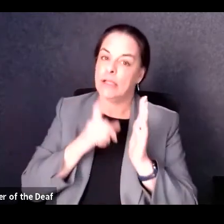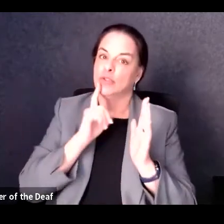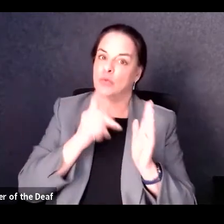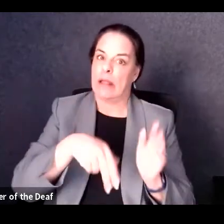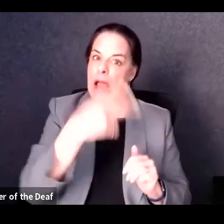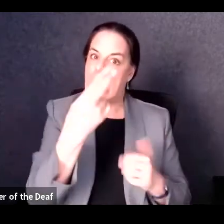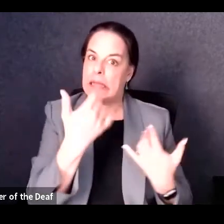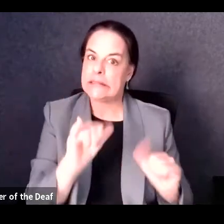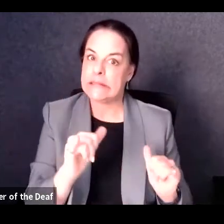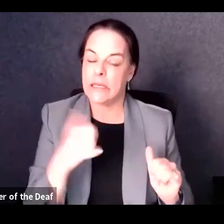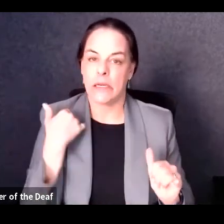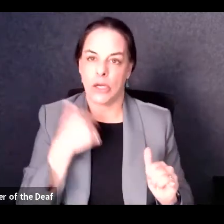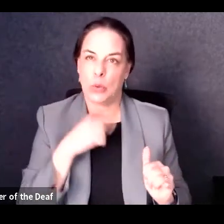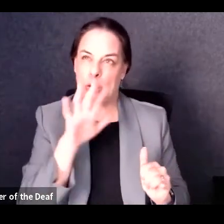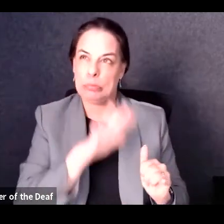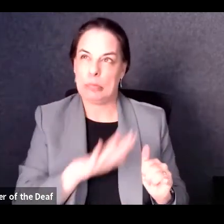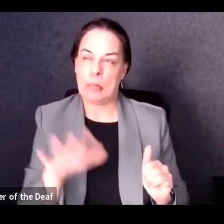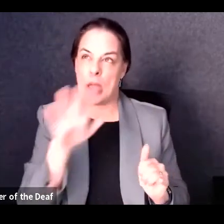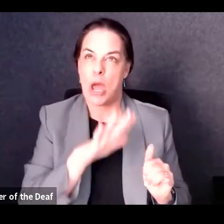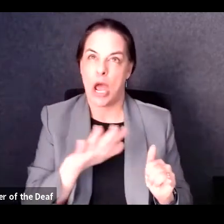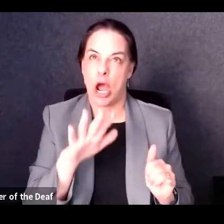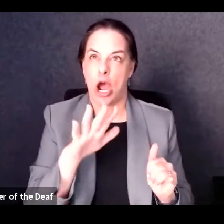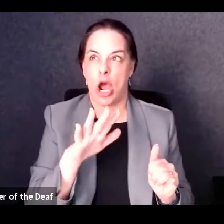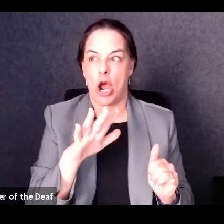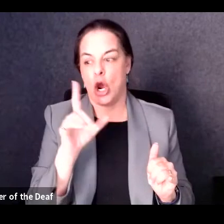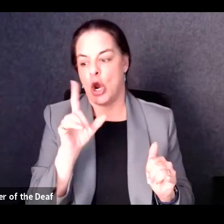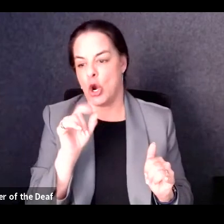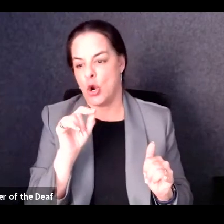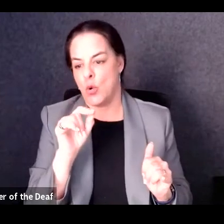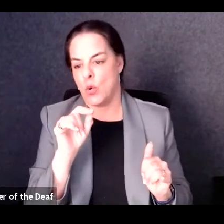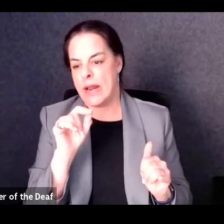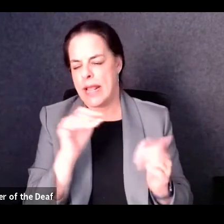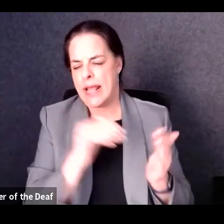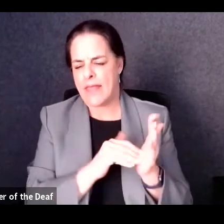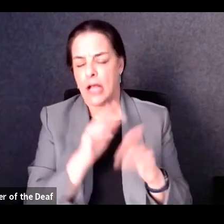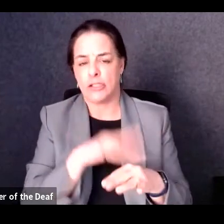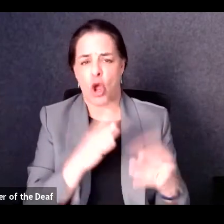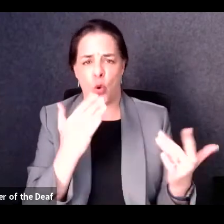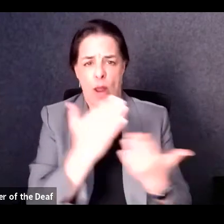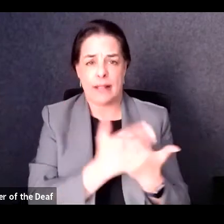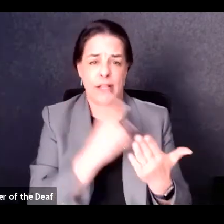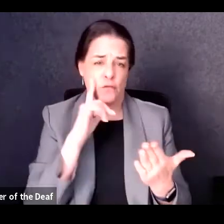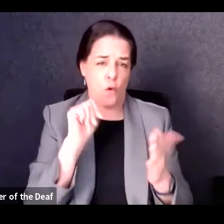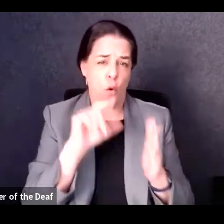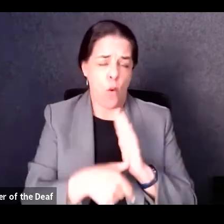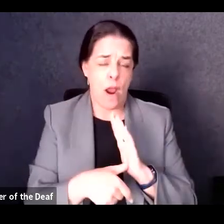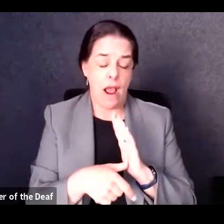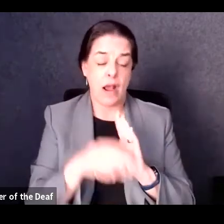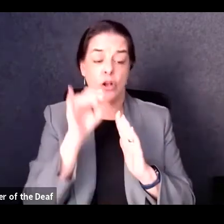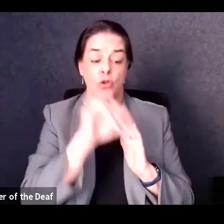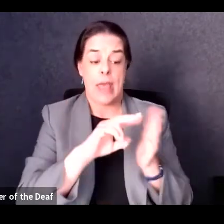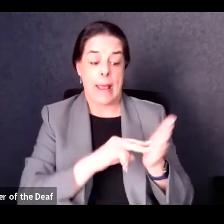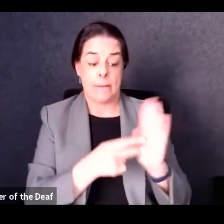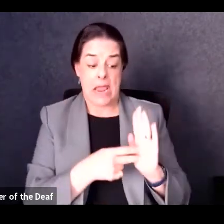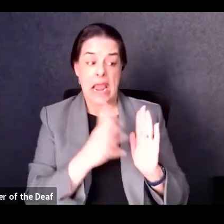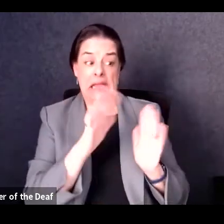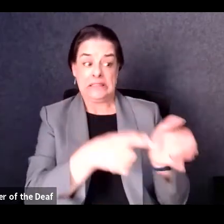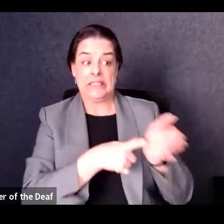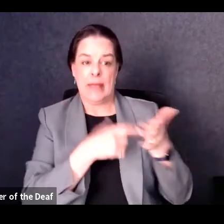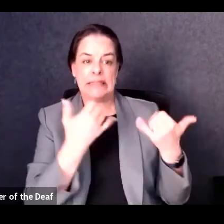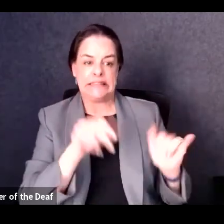We've stayed right around 20, a little more than 20,000 on the wait list for a while. So that tells us demand continues to be